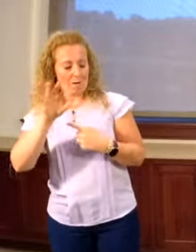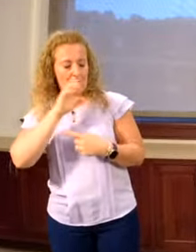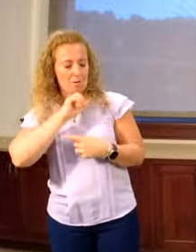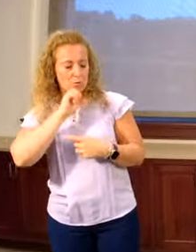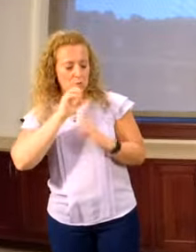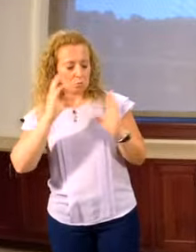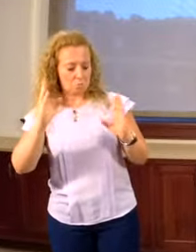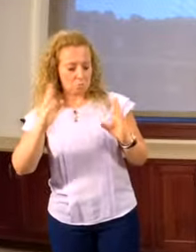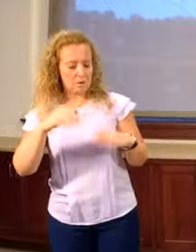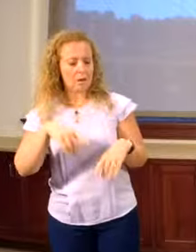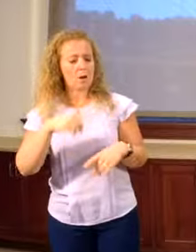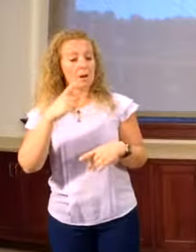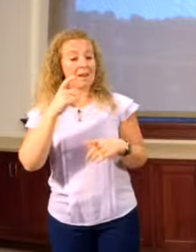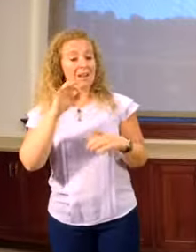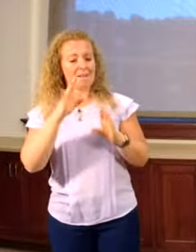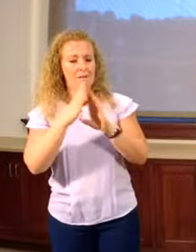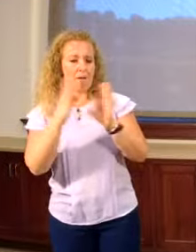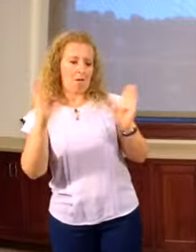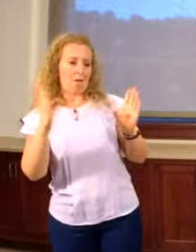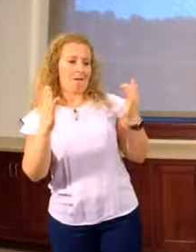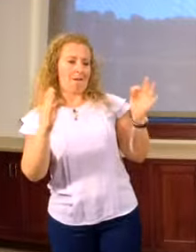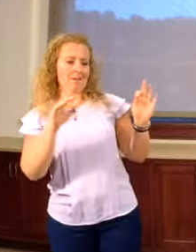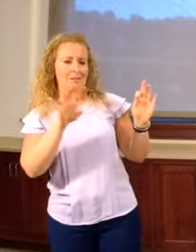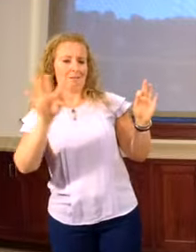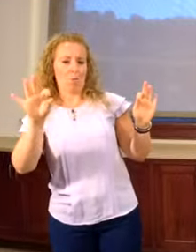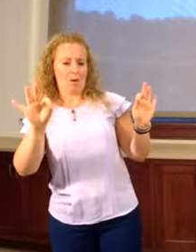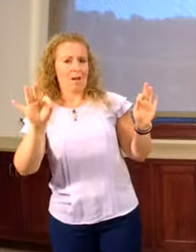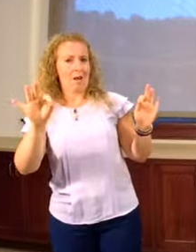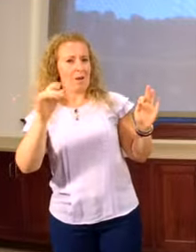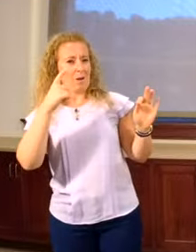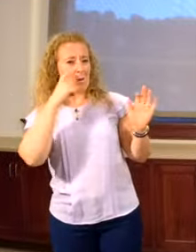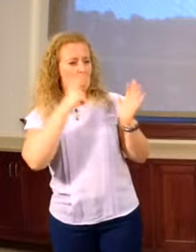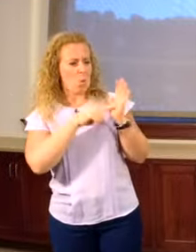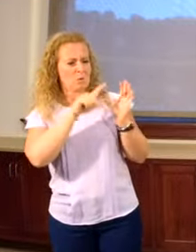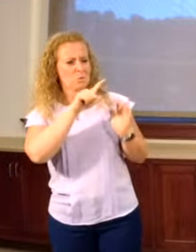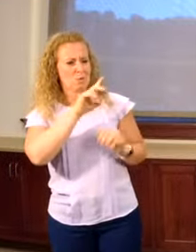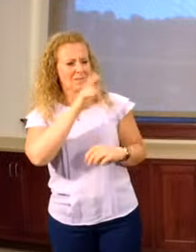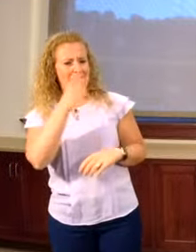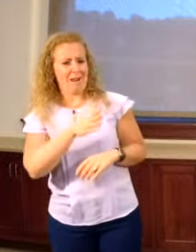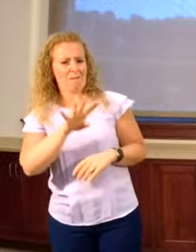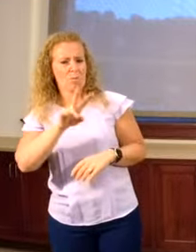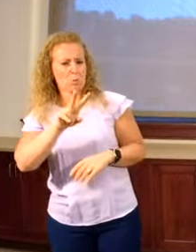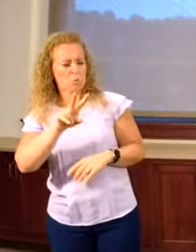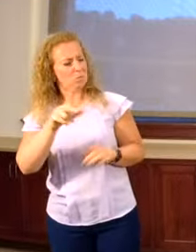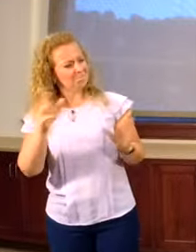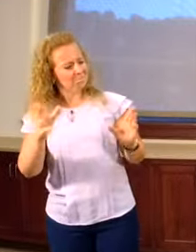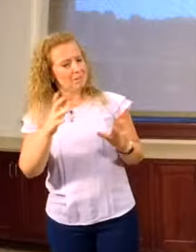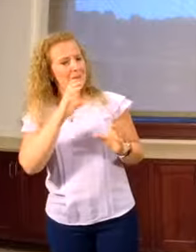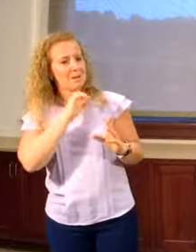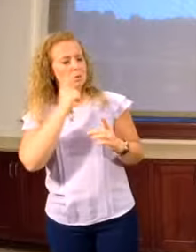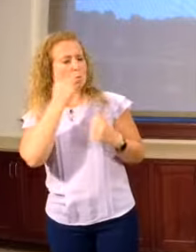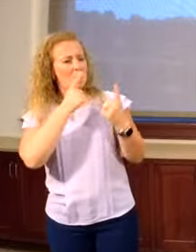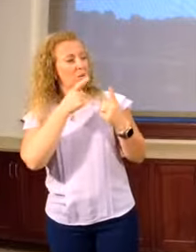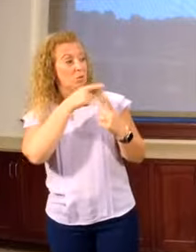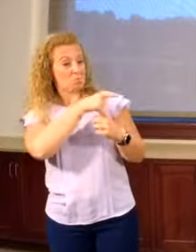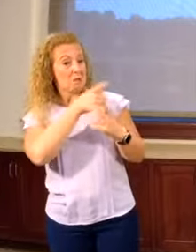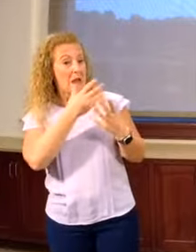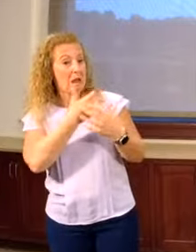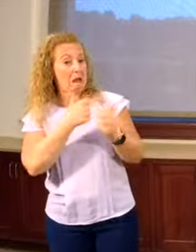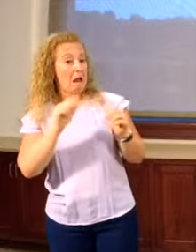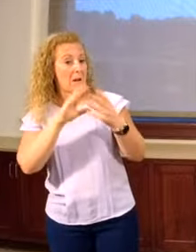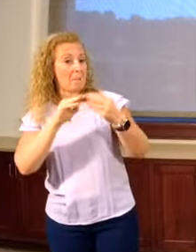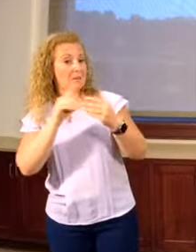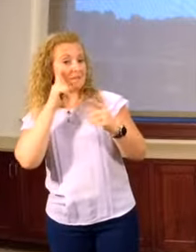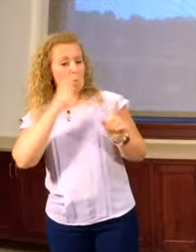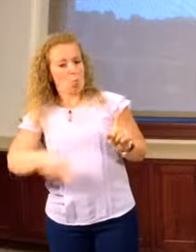if we expand that to 19 to 49, it's 27 out of 42. Do you have any particular message for people between the ages of 19